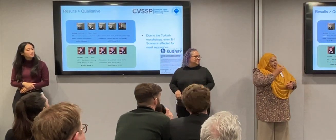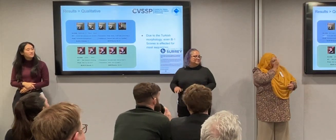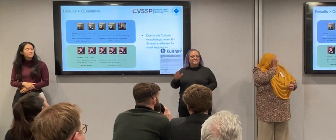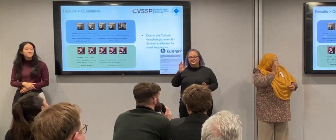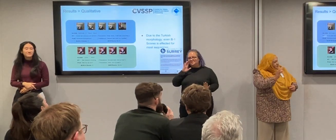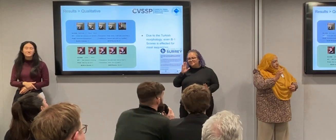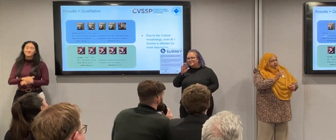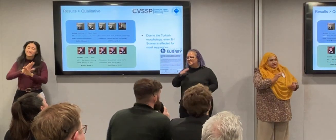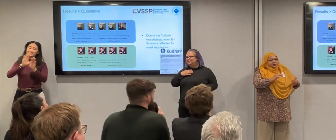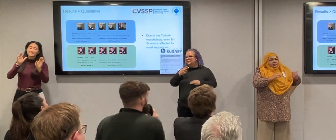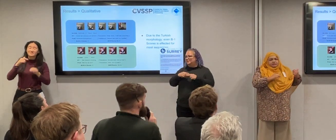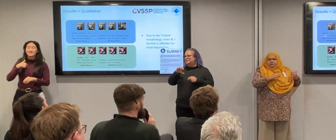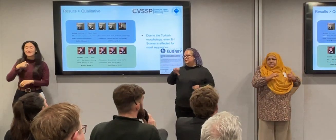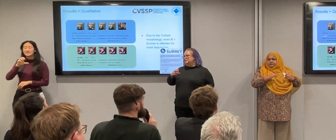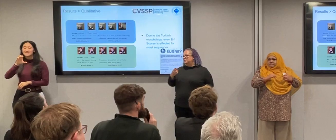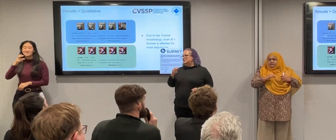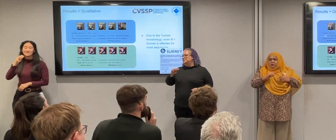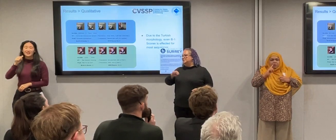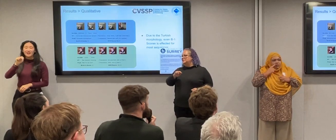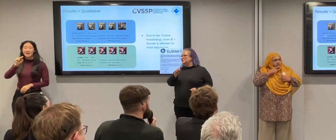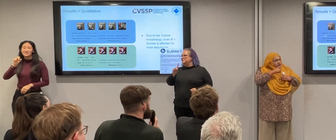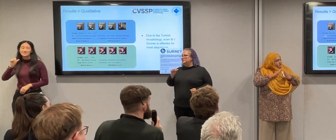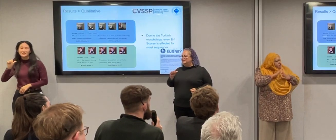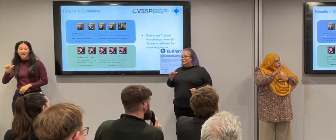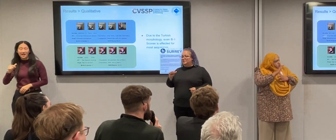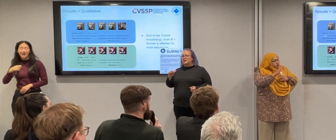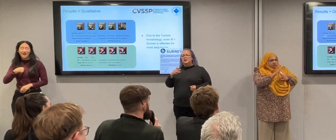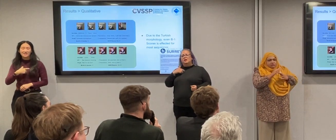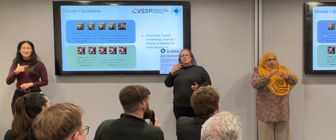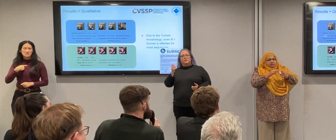Hello, my name is Chanda. I just wanted to ask you a quick question.